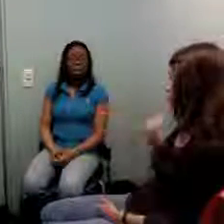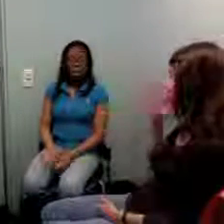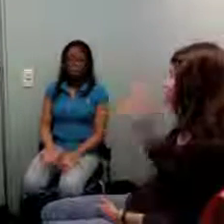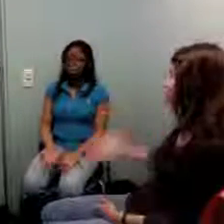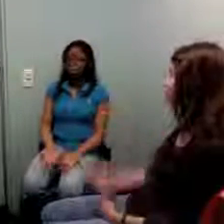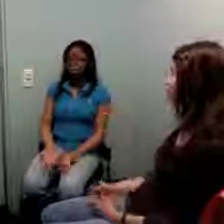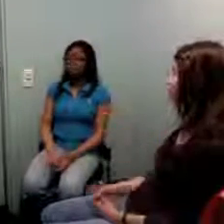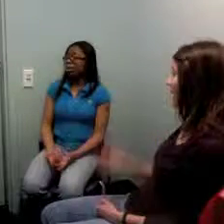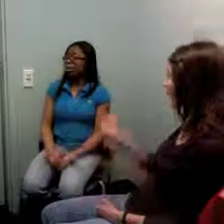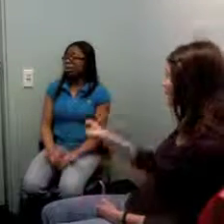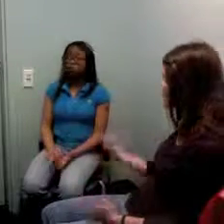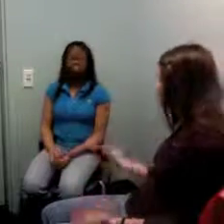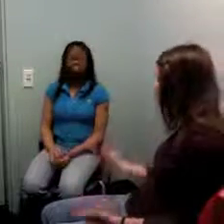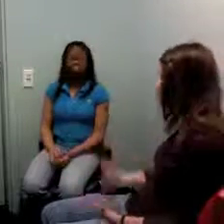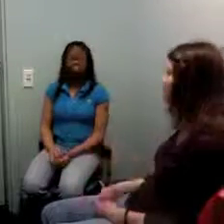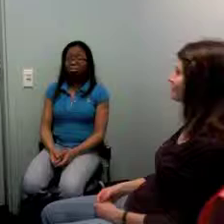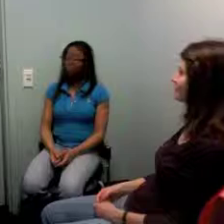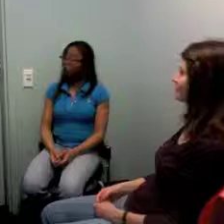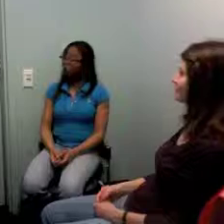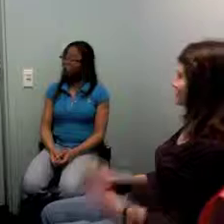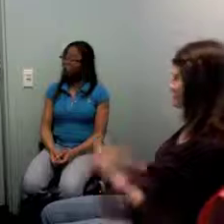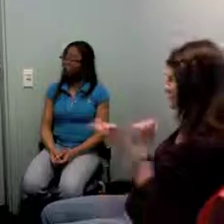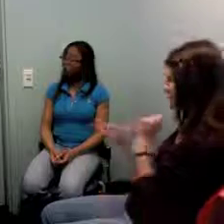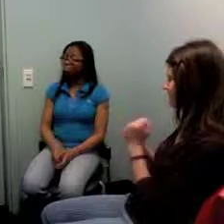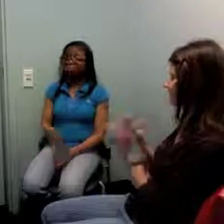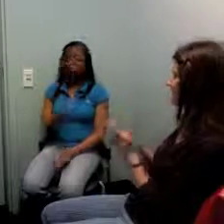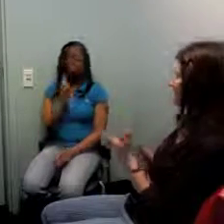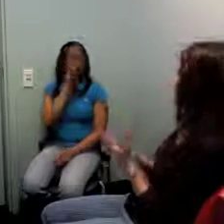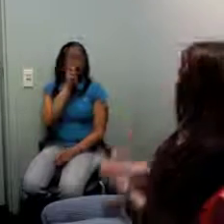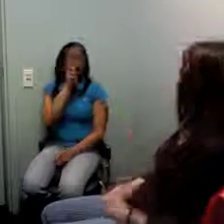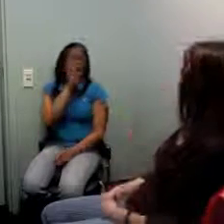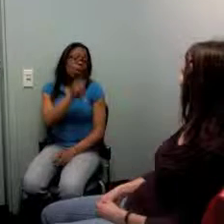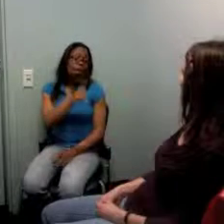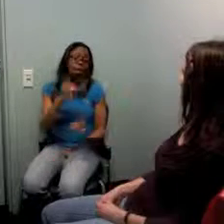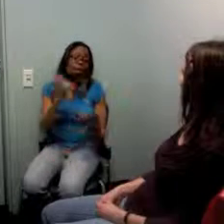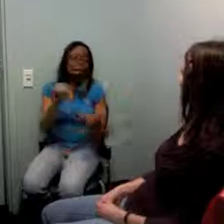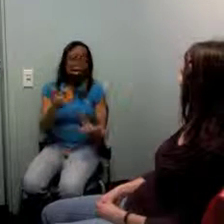I will do that. Okay, you've convinced me.